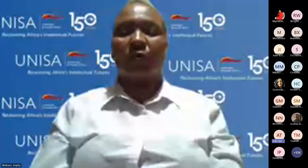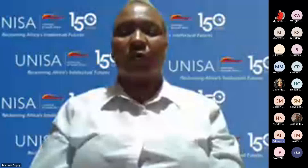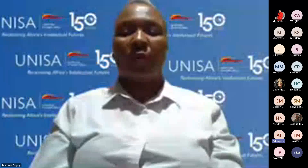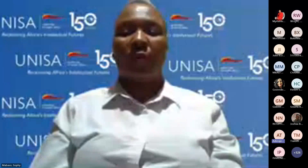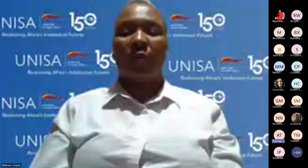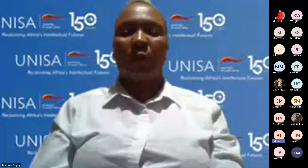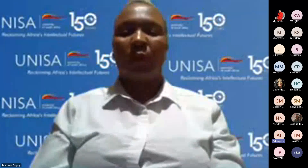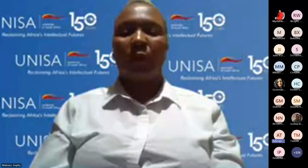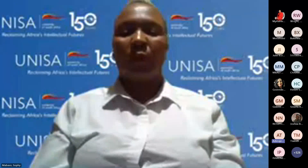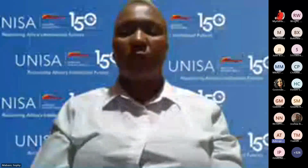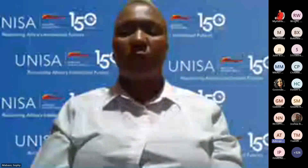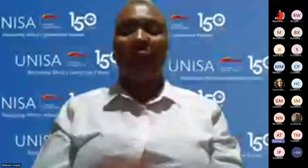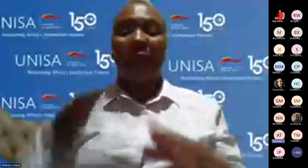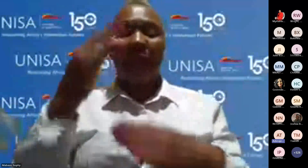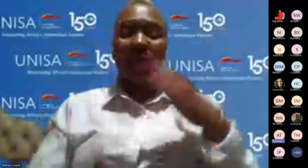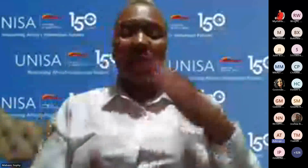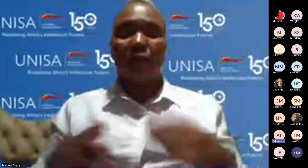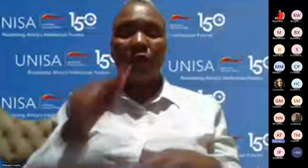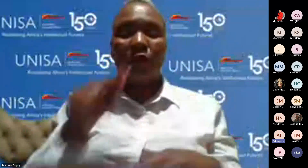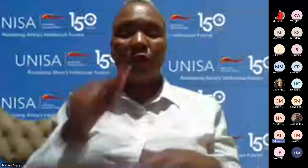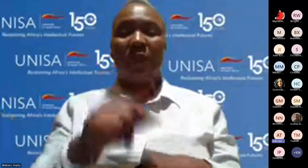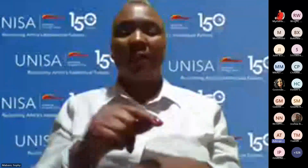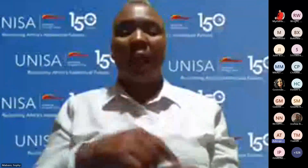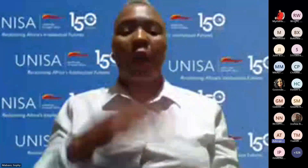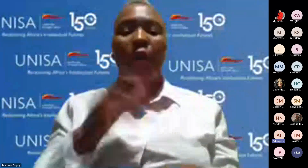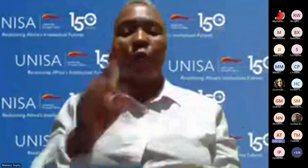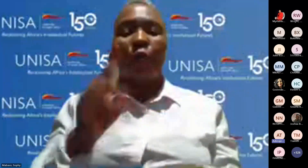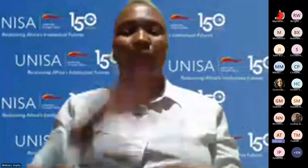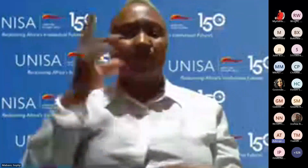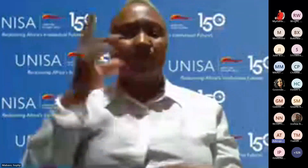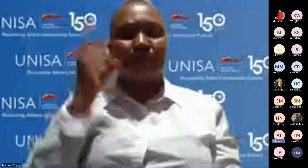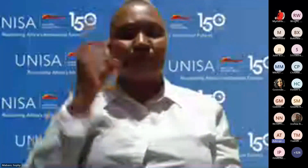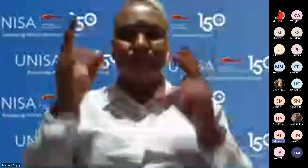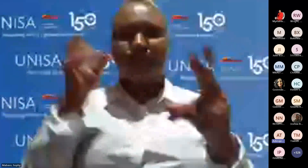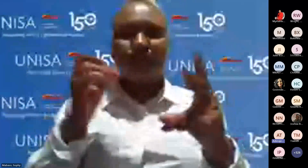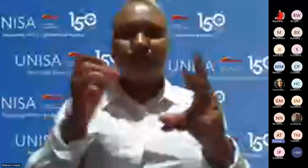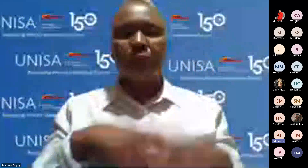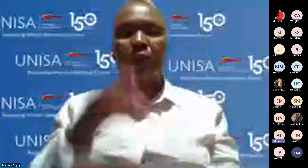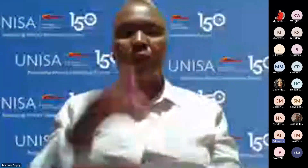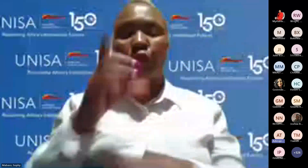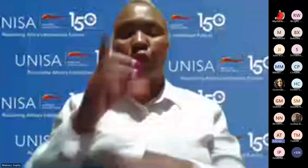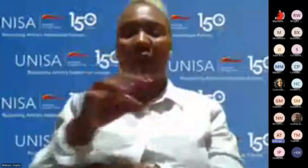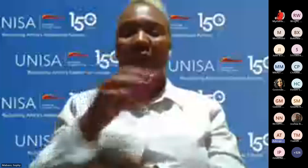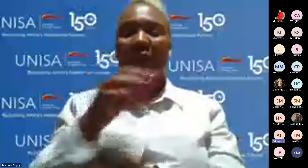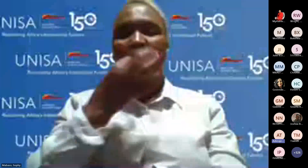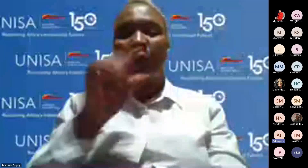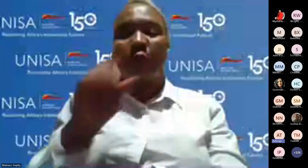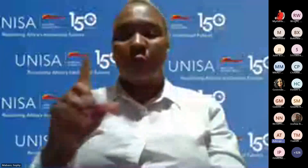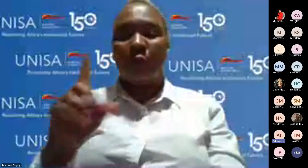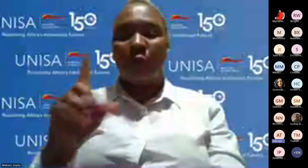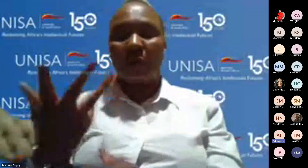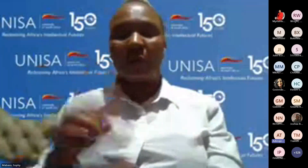And at the end of that explanation, I also heard the professor or doctor say that